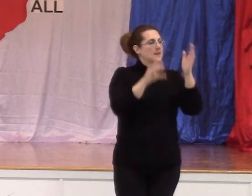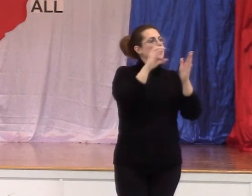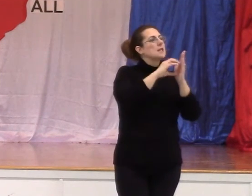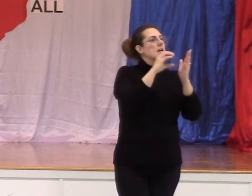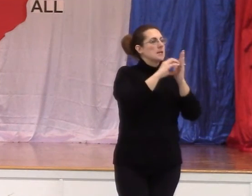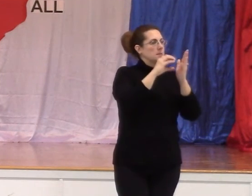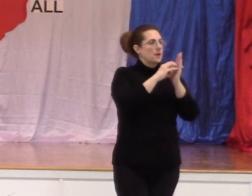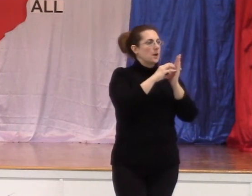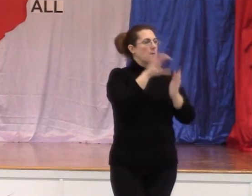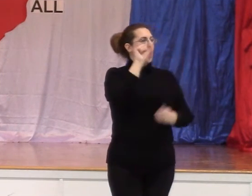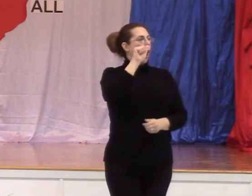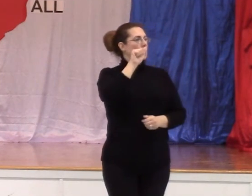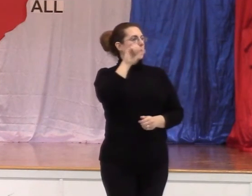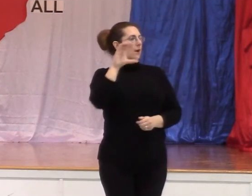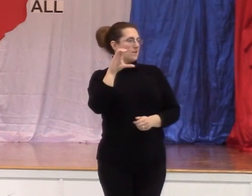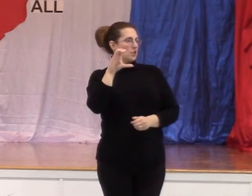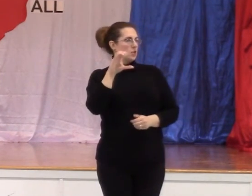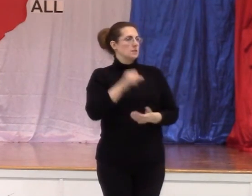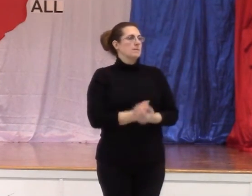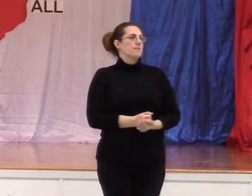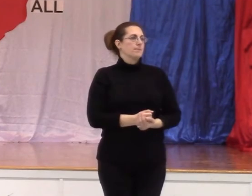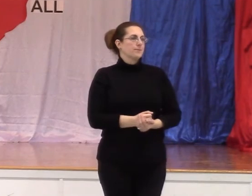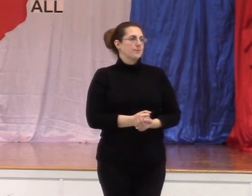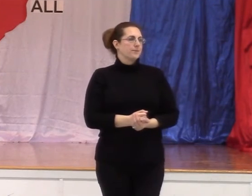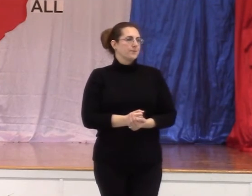Augsburg Confession.